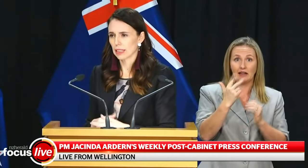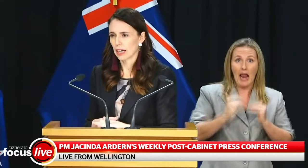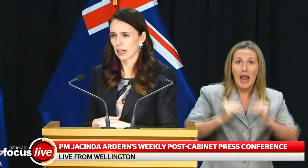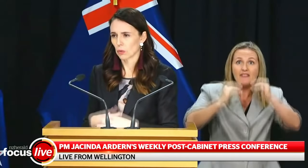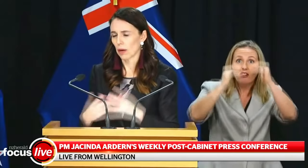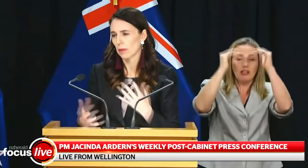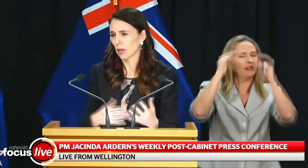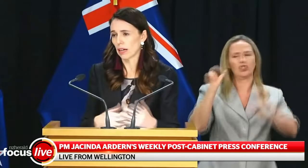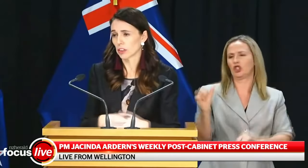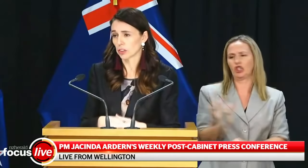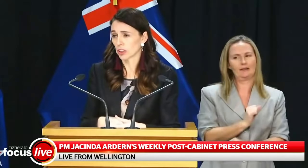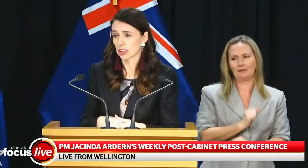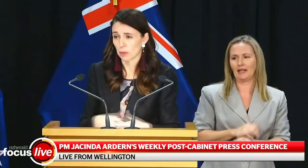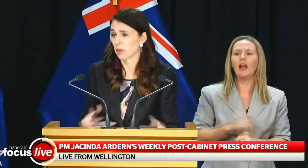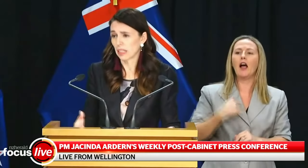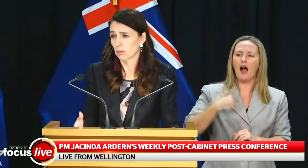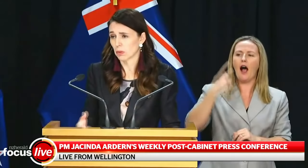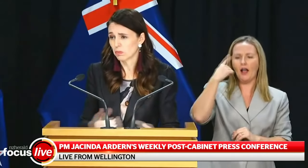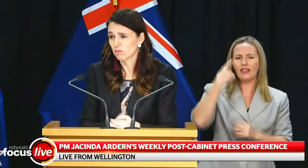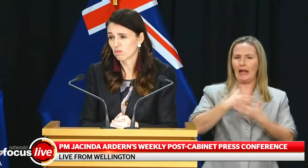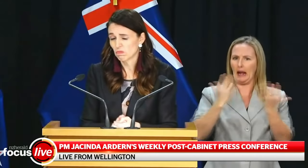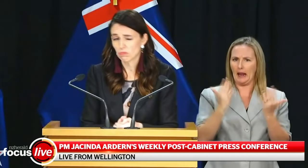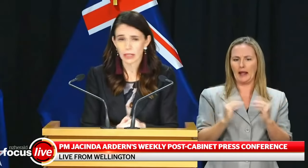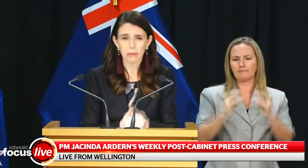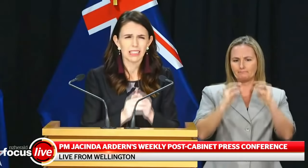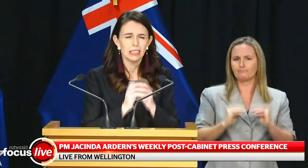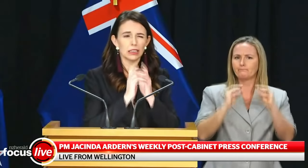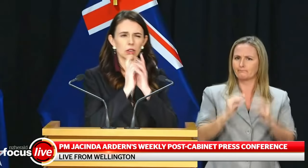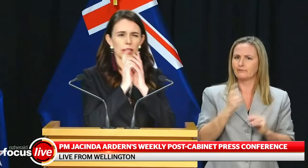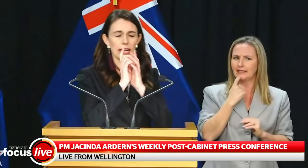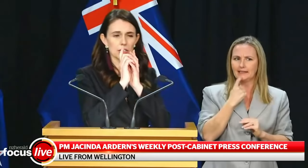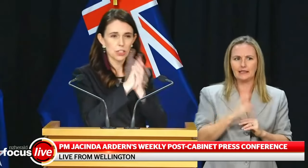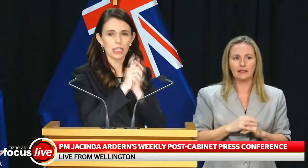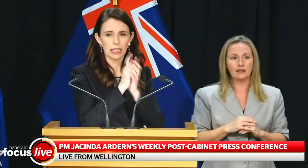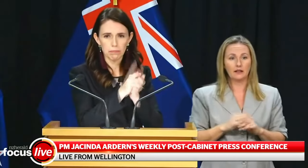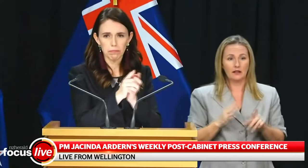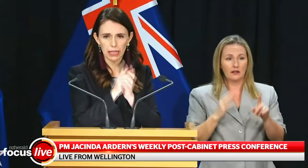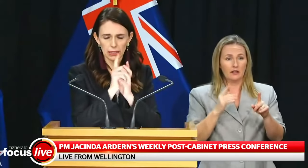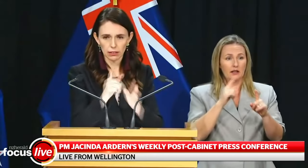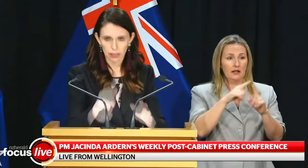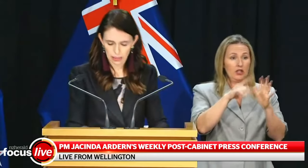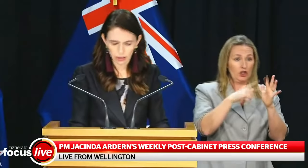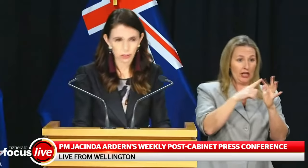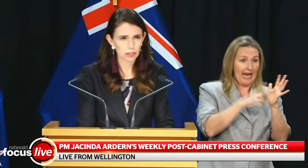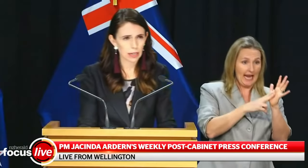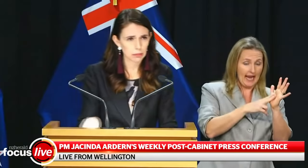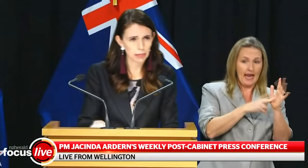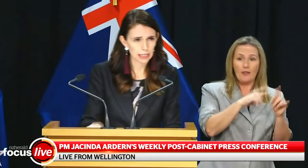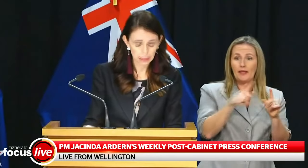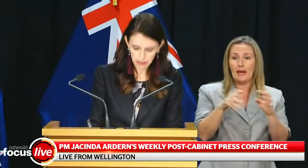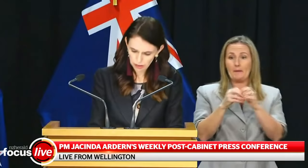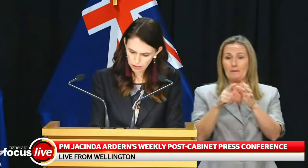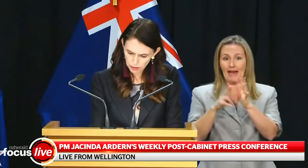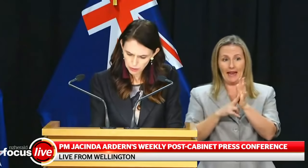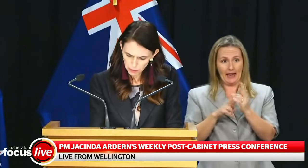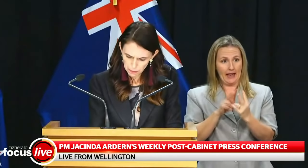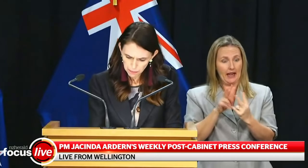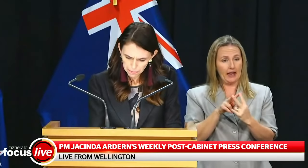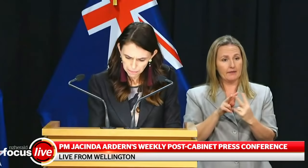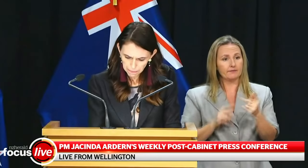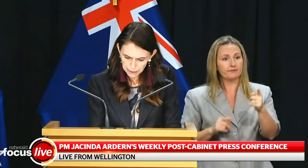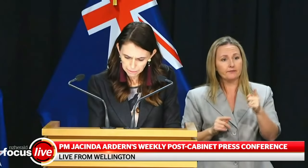nuanced in the way we apply our restrictions, and we're pretty nimble. Yep. Sorry, I had Jenna and then Ben, and then I'll come to Mark. The